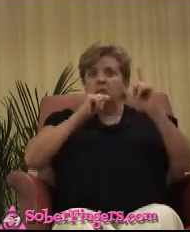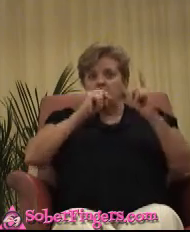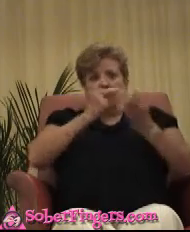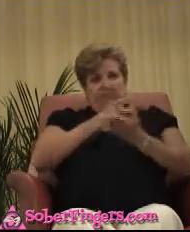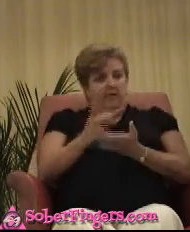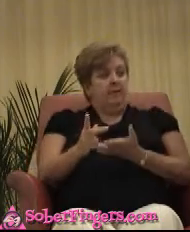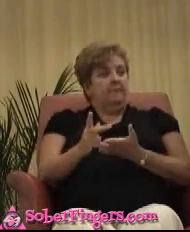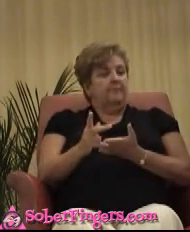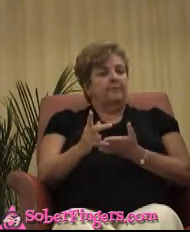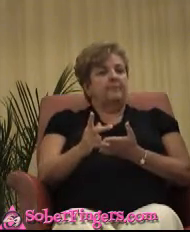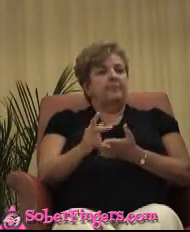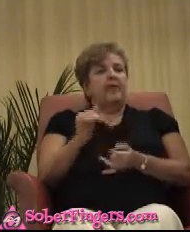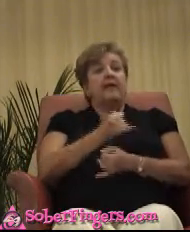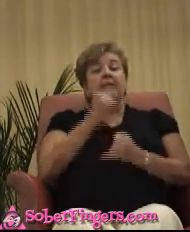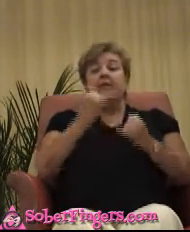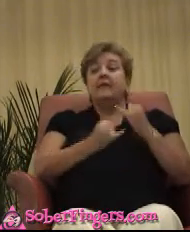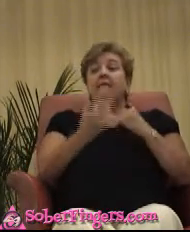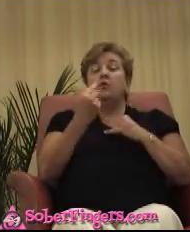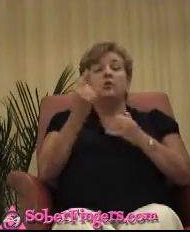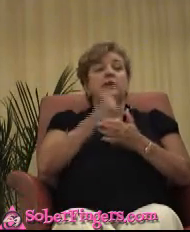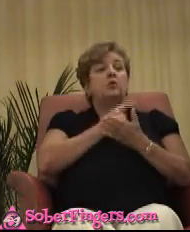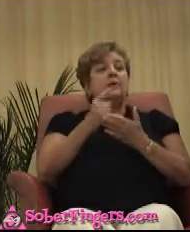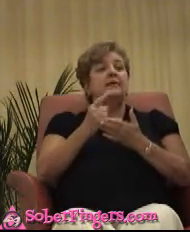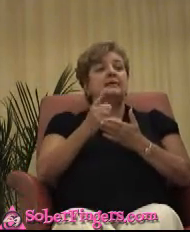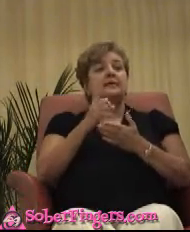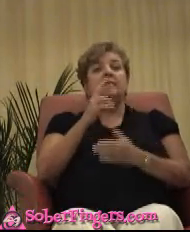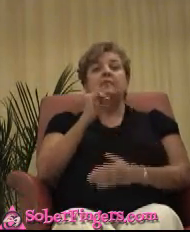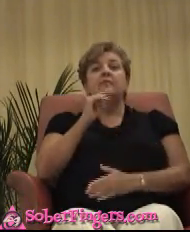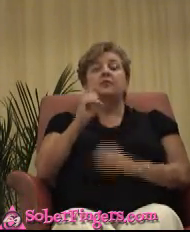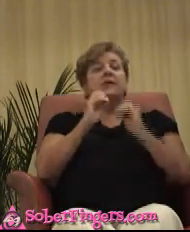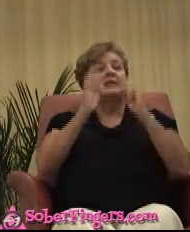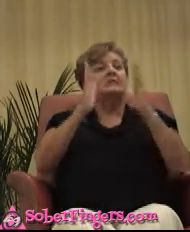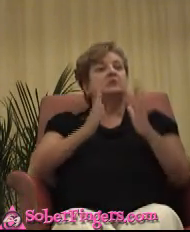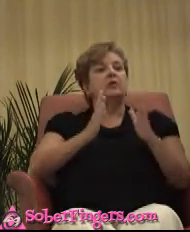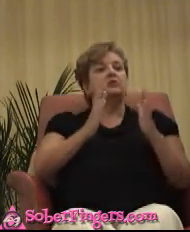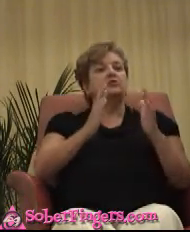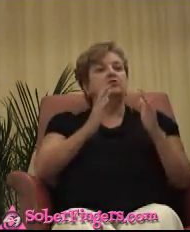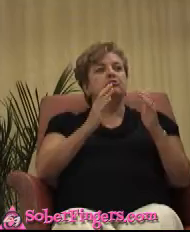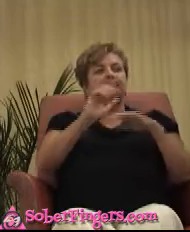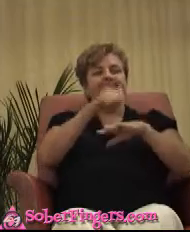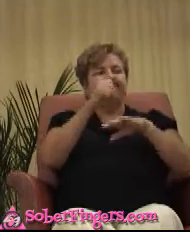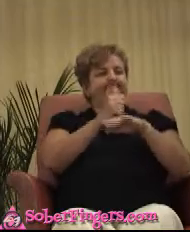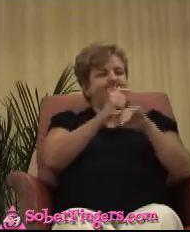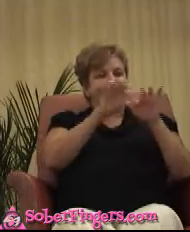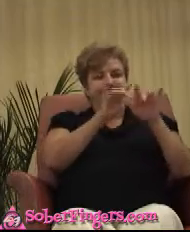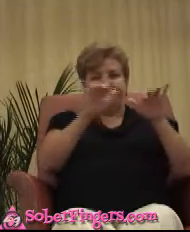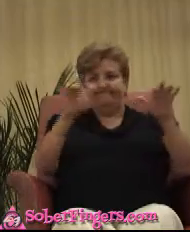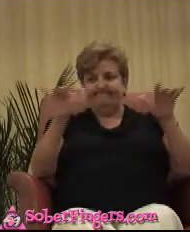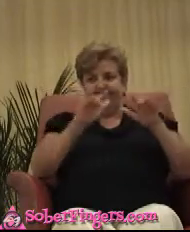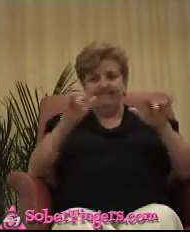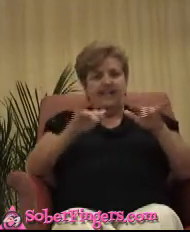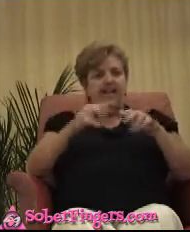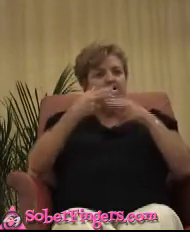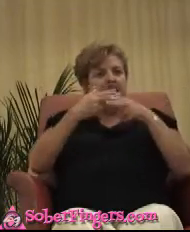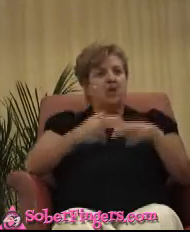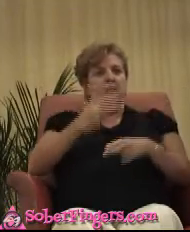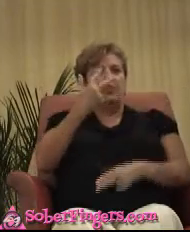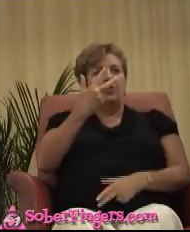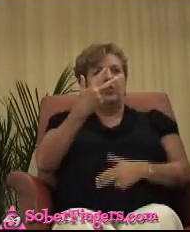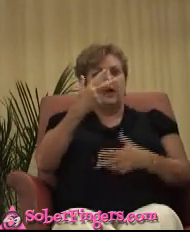the end of the 13 weeks, the drill instructors called us all together, about 70 of us there. He called out 3 names, the names of the 3 top guys in the platoon.